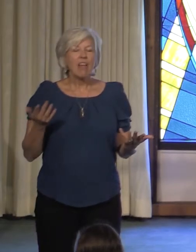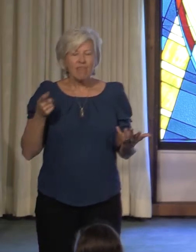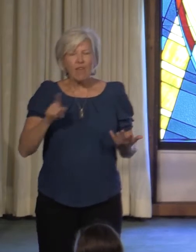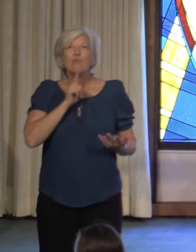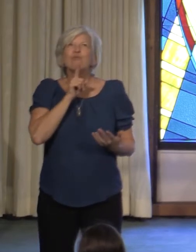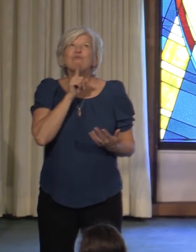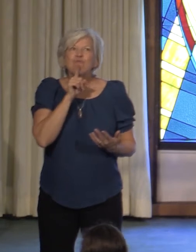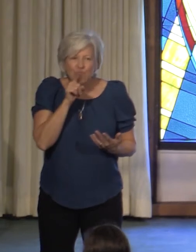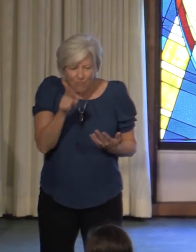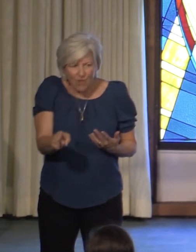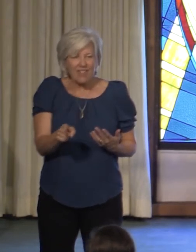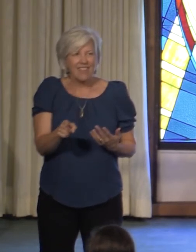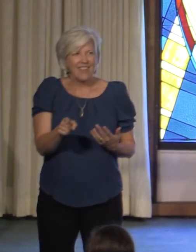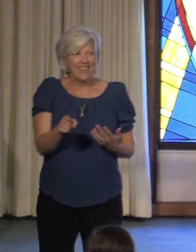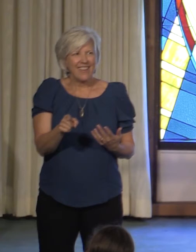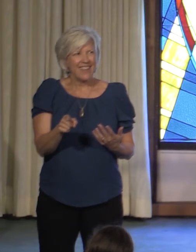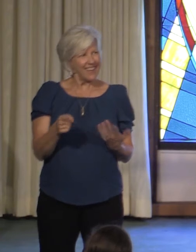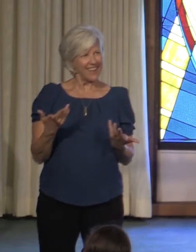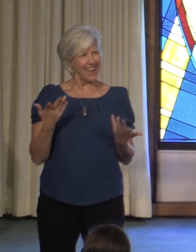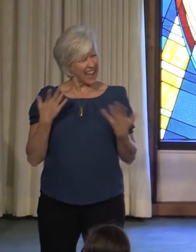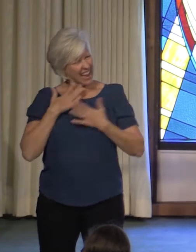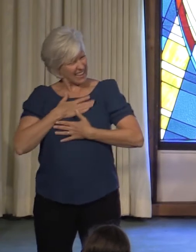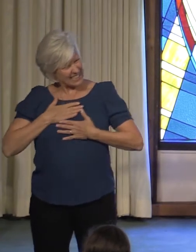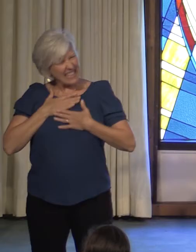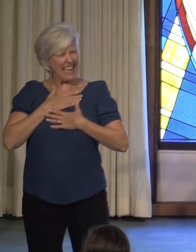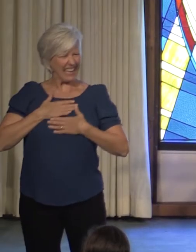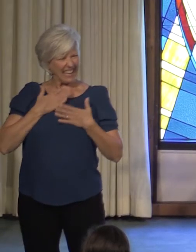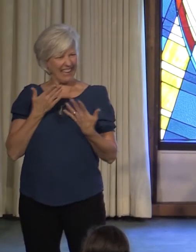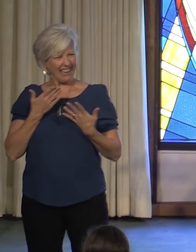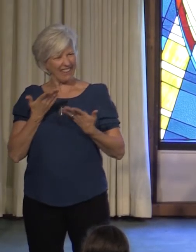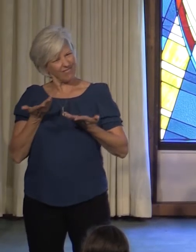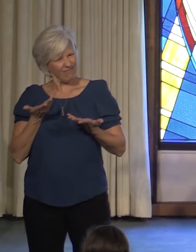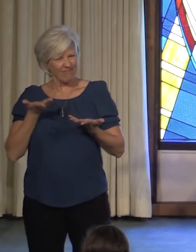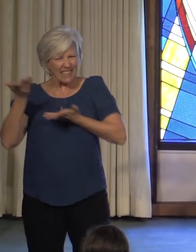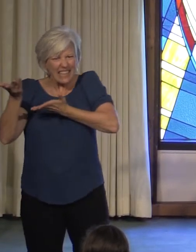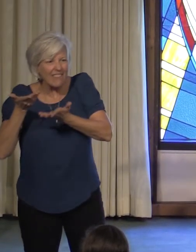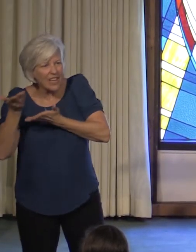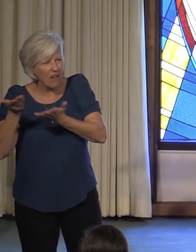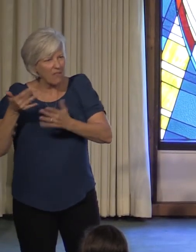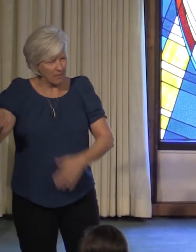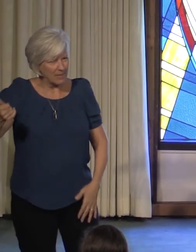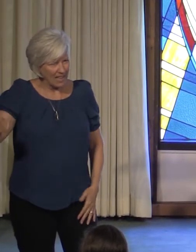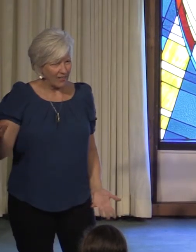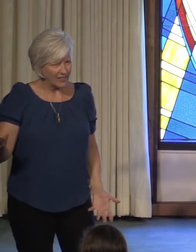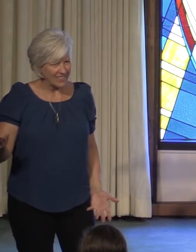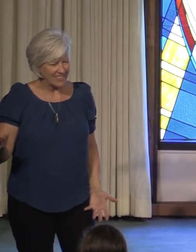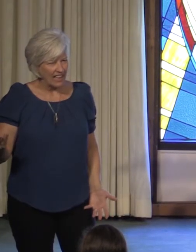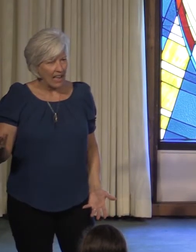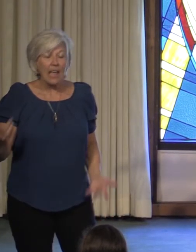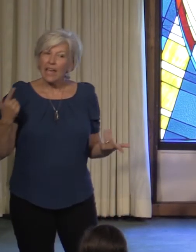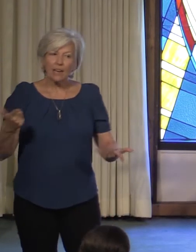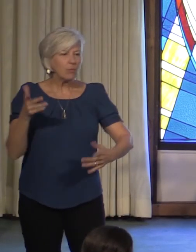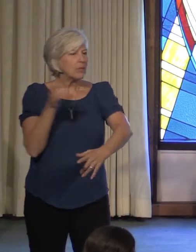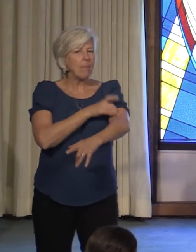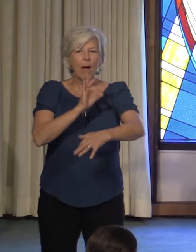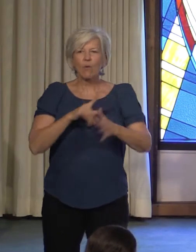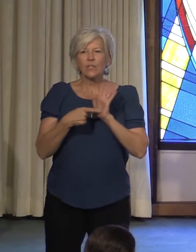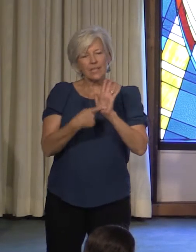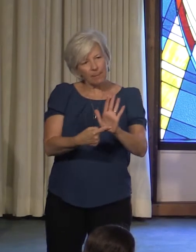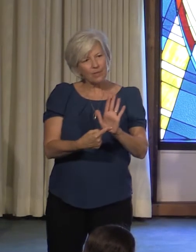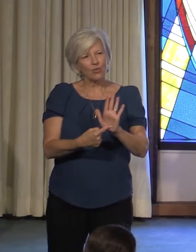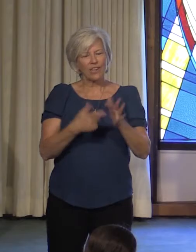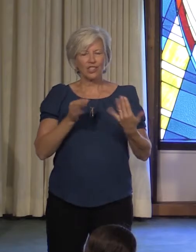really digging, giving of themselves in that way. And it was a powerful demonstration